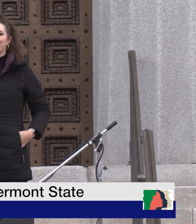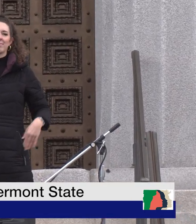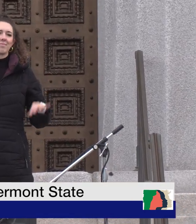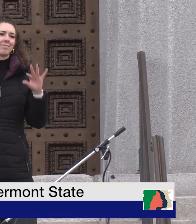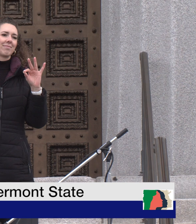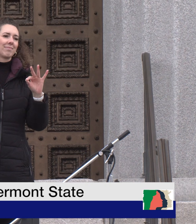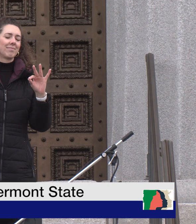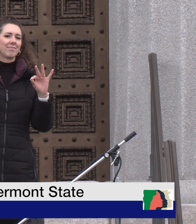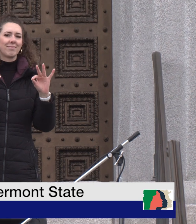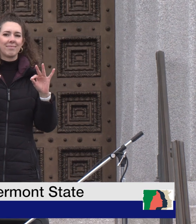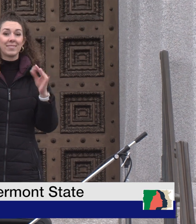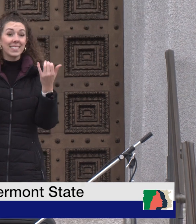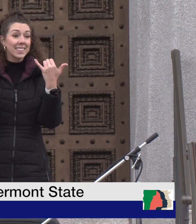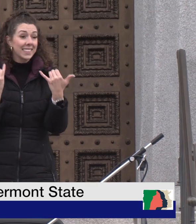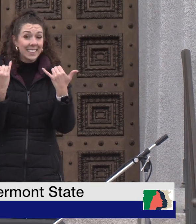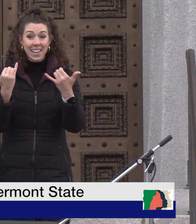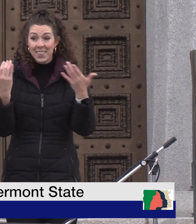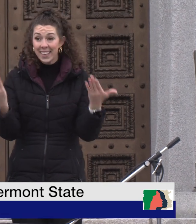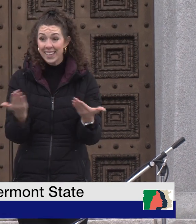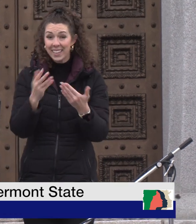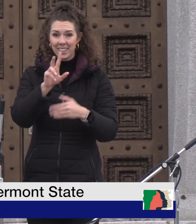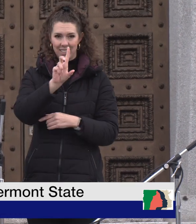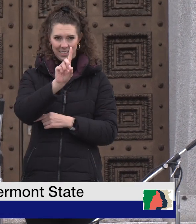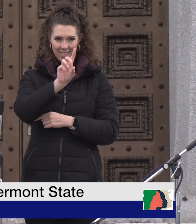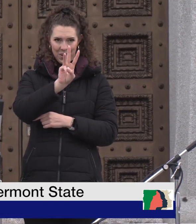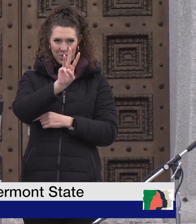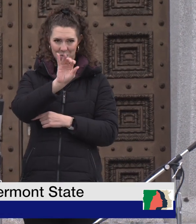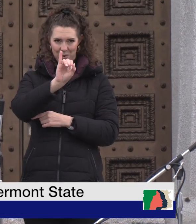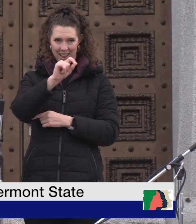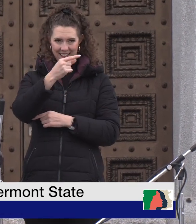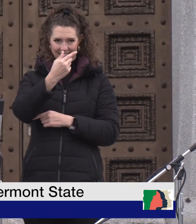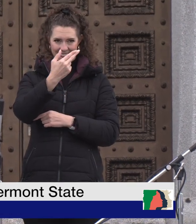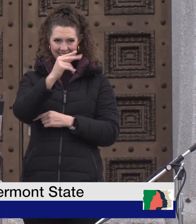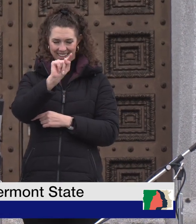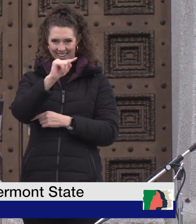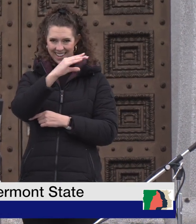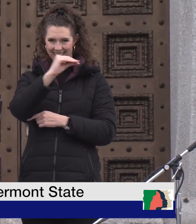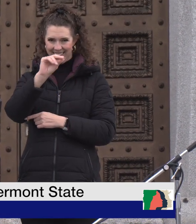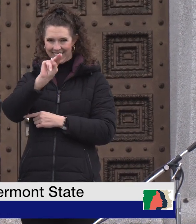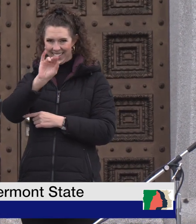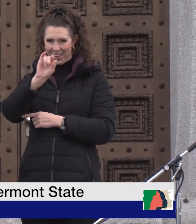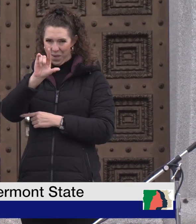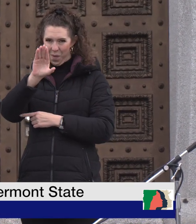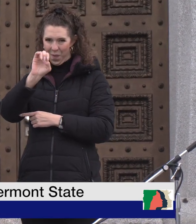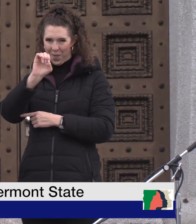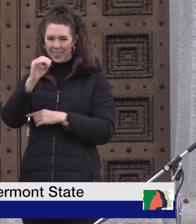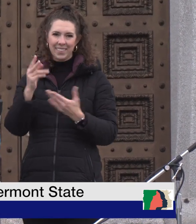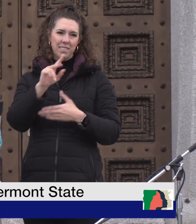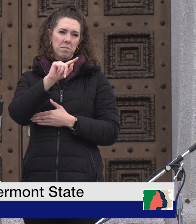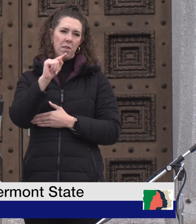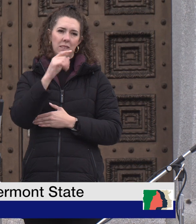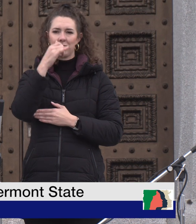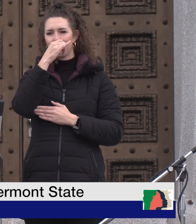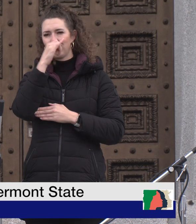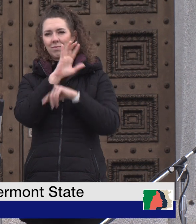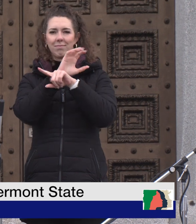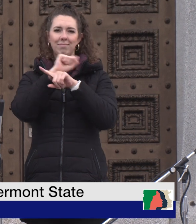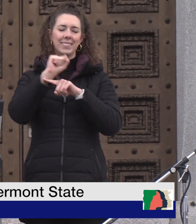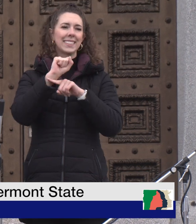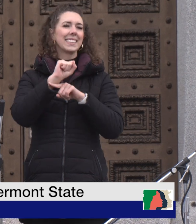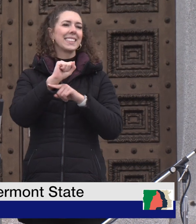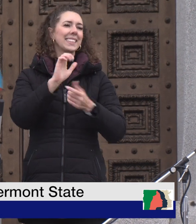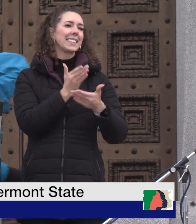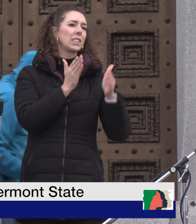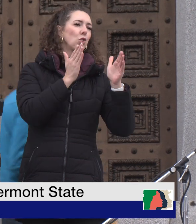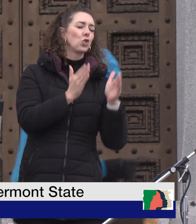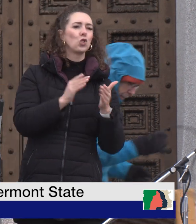So we have with us now Dwight and Nicole, Vermont's amazing and fabulous singer-songwriters,